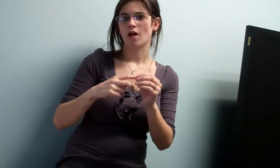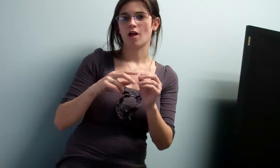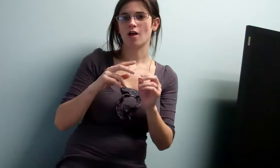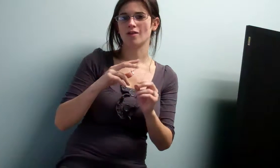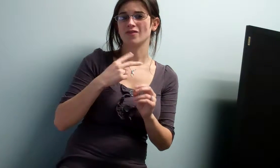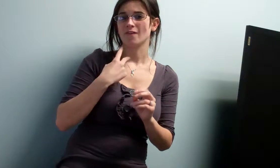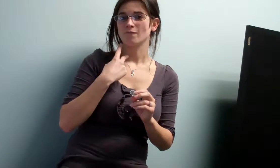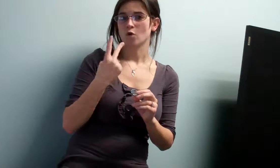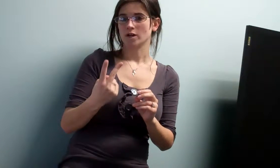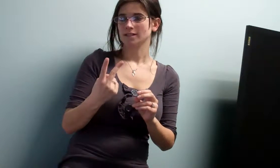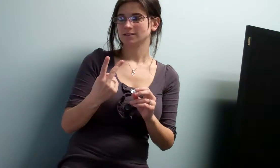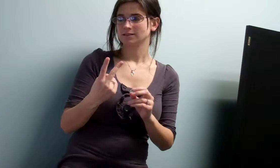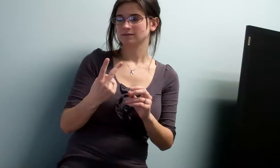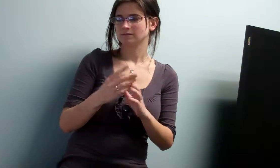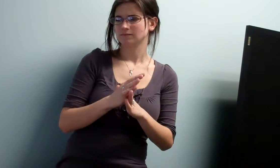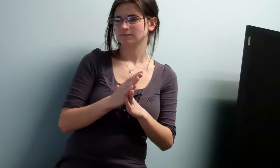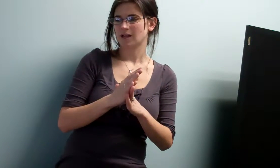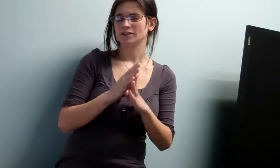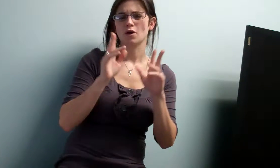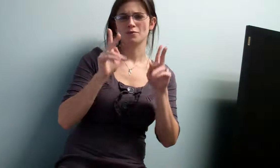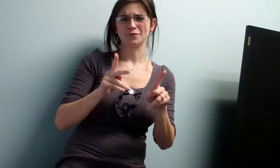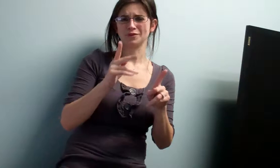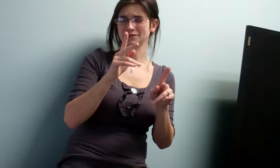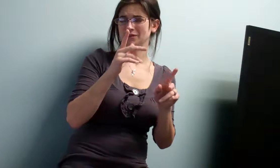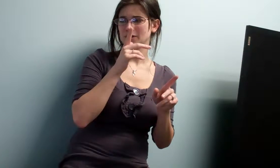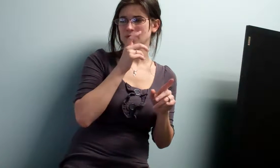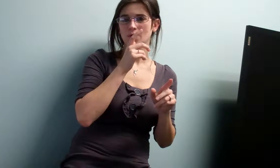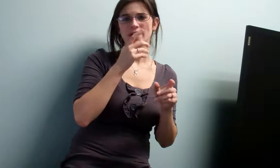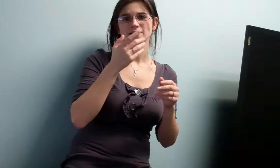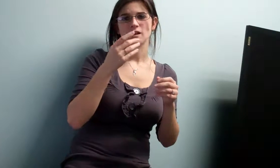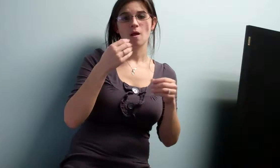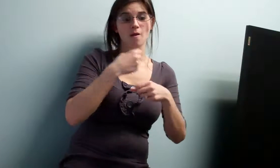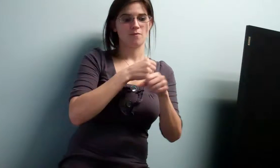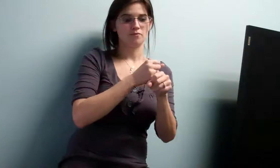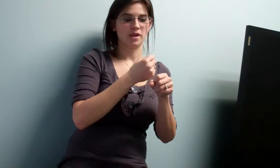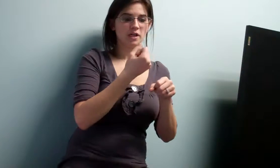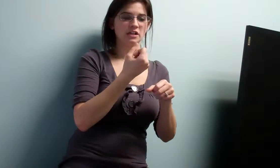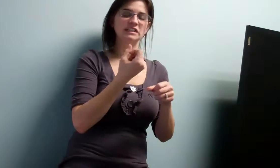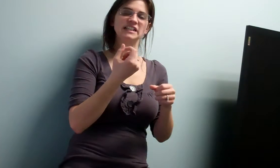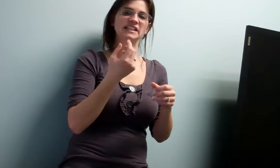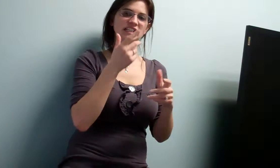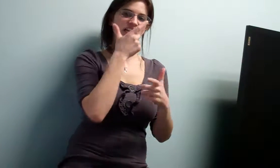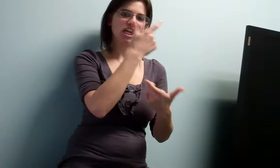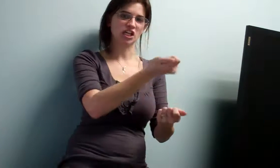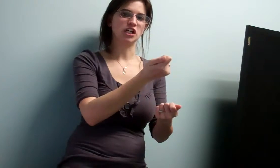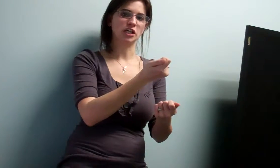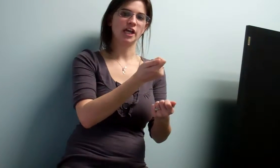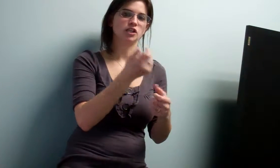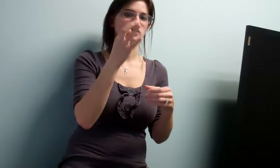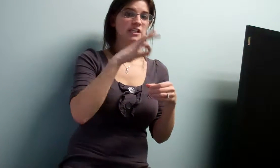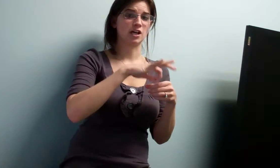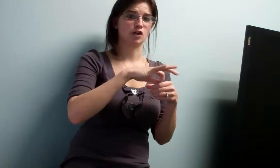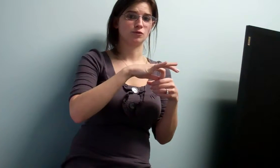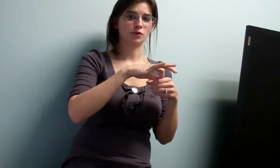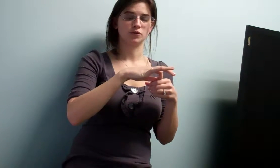a person who has made a unique contribution. And this will be a sample of the kind of lectures,